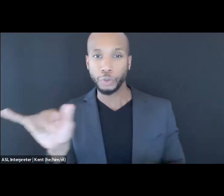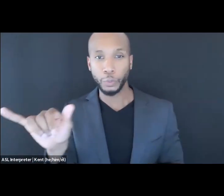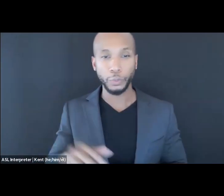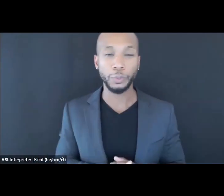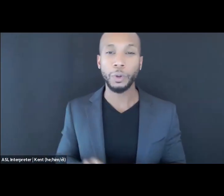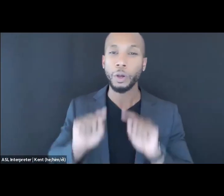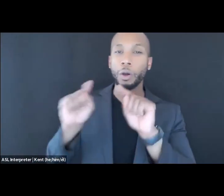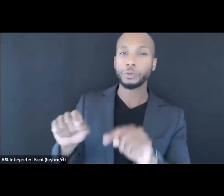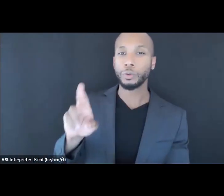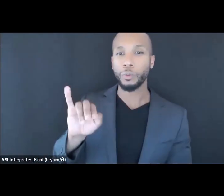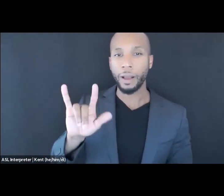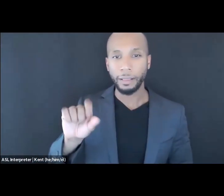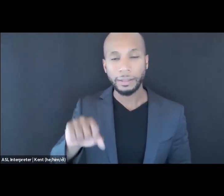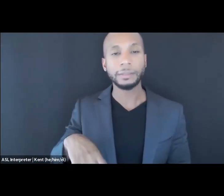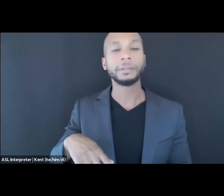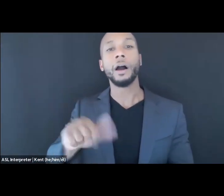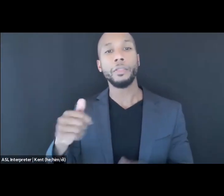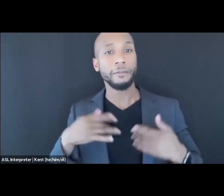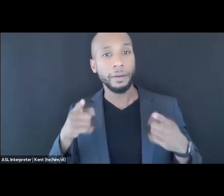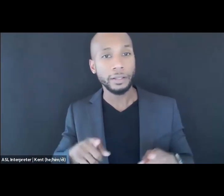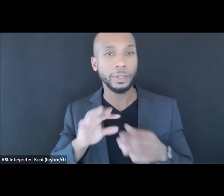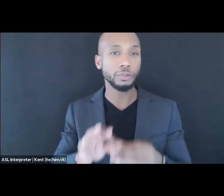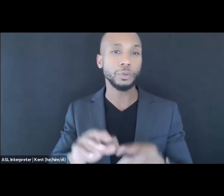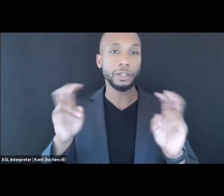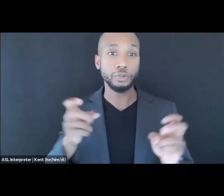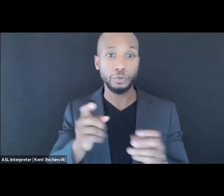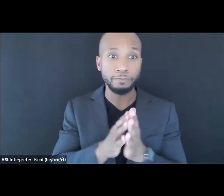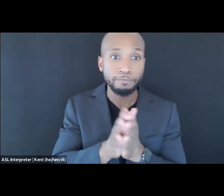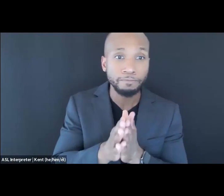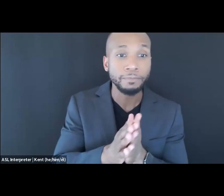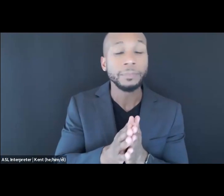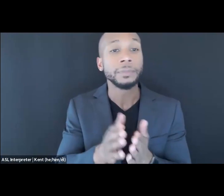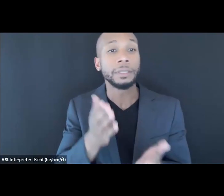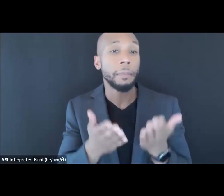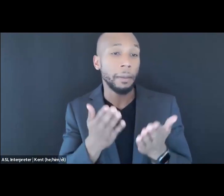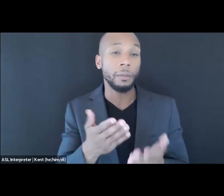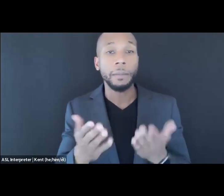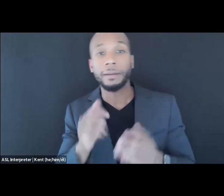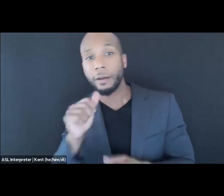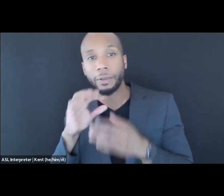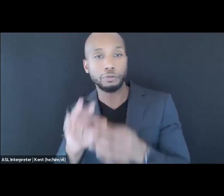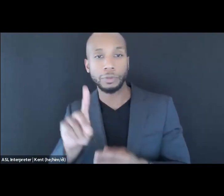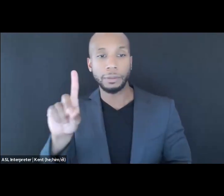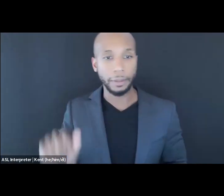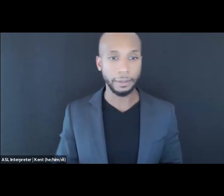Attend rallies and other events on issues you are passionate about which might or might not be related to